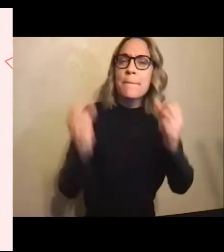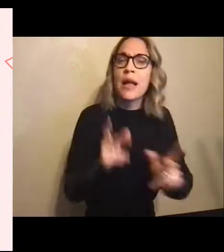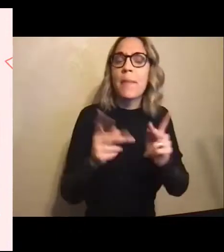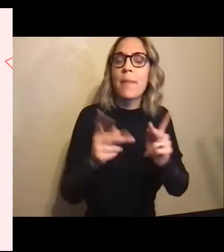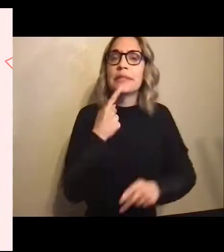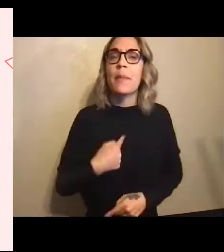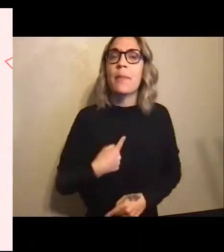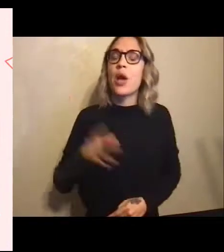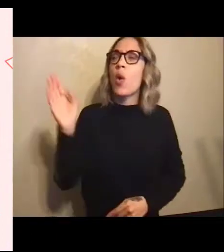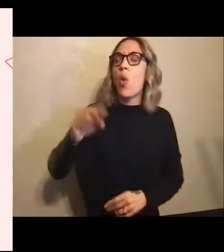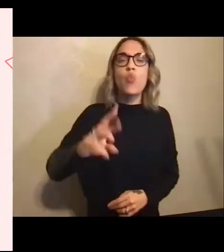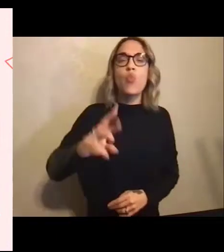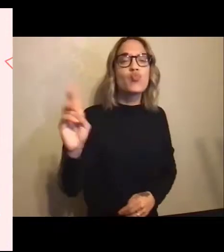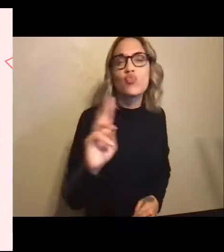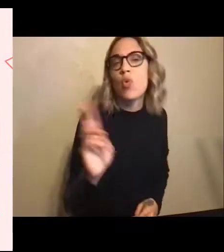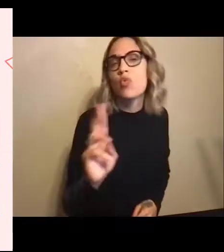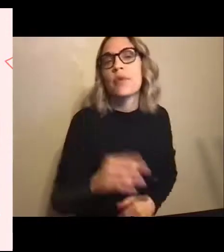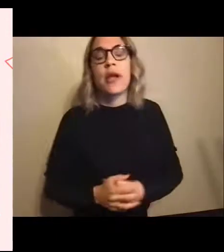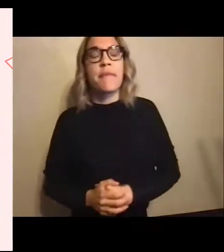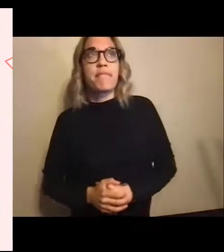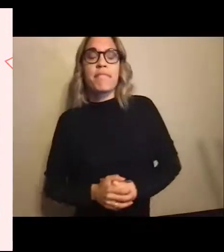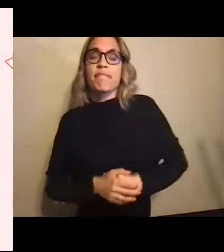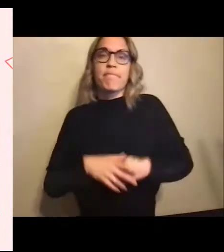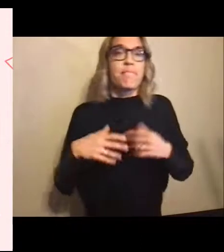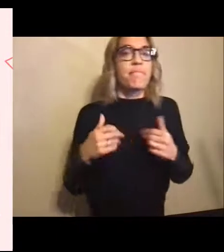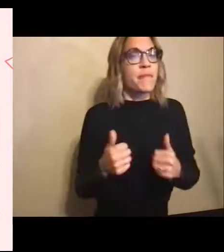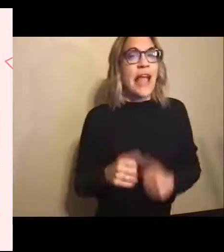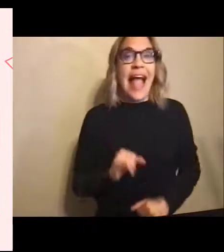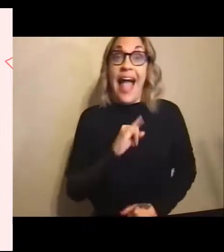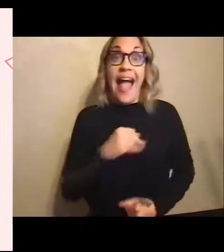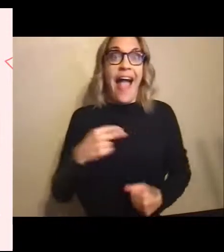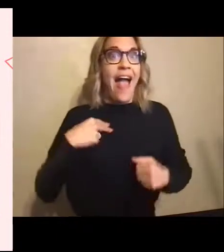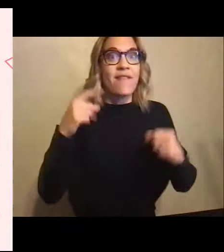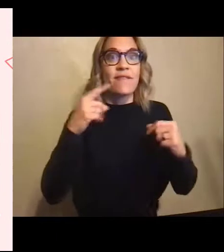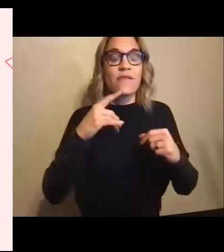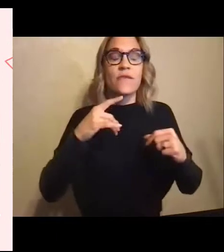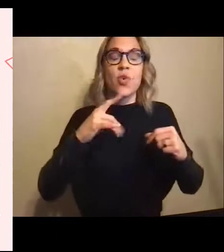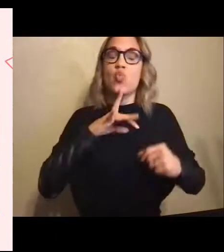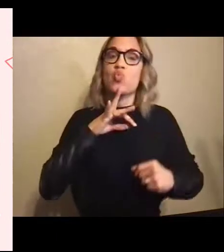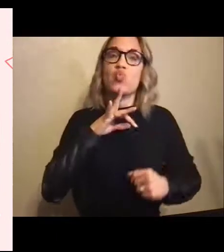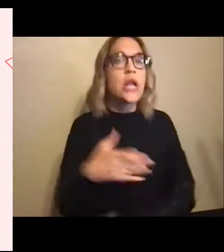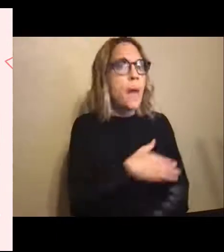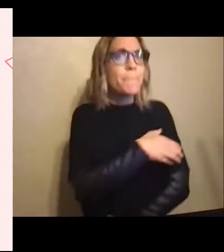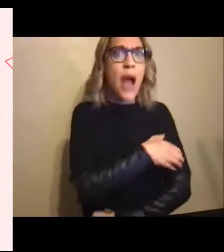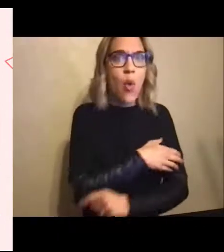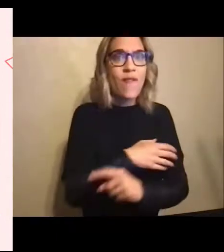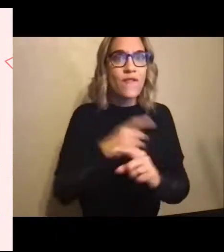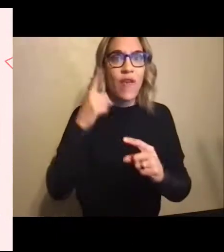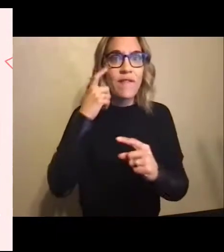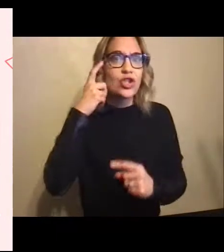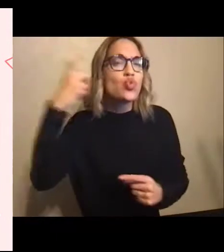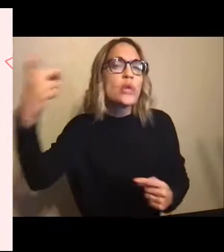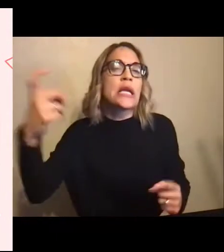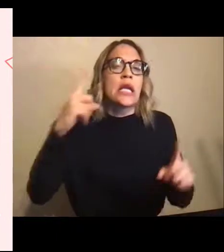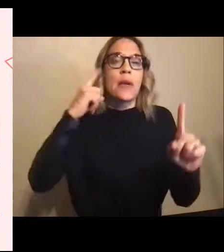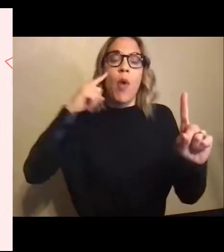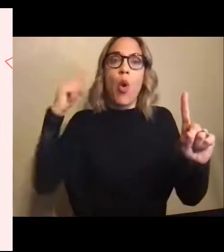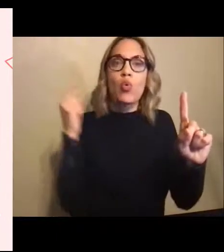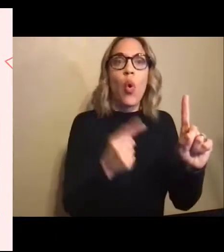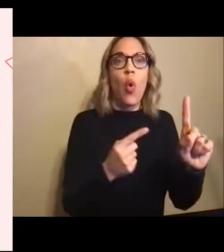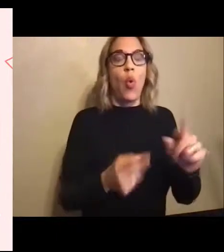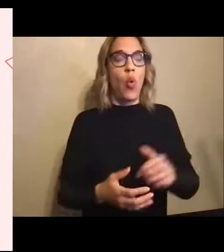It's important that you follow along with this acronym. Many people say to me, Rosemary, I have a